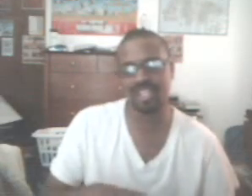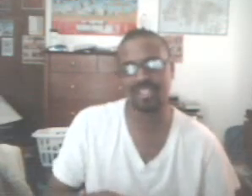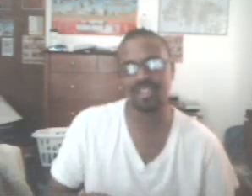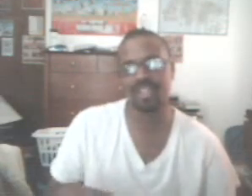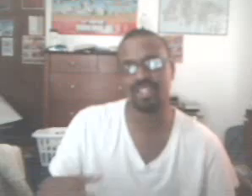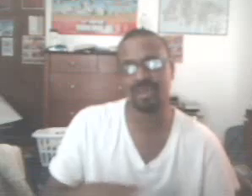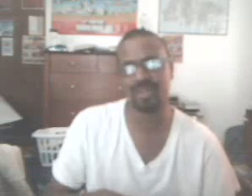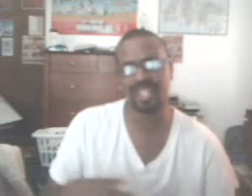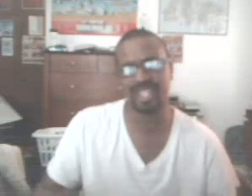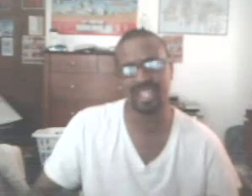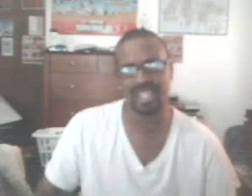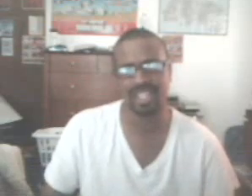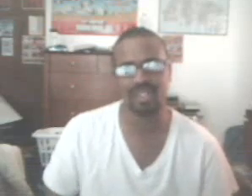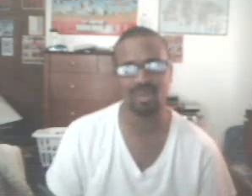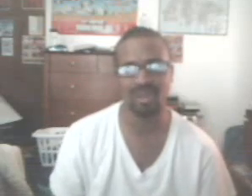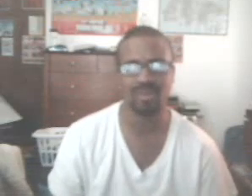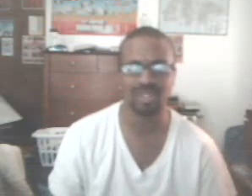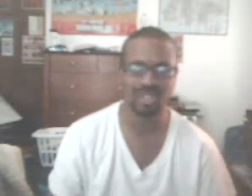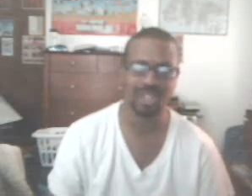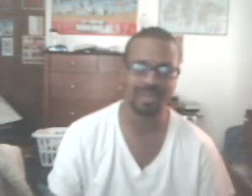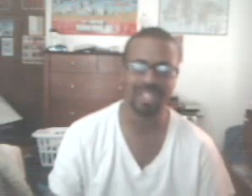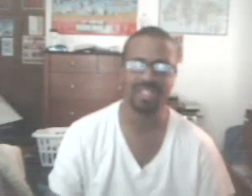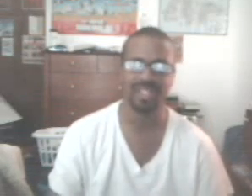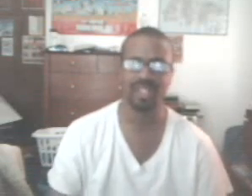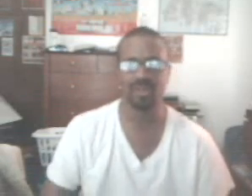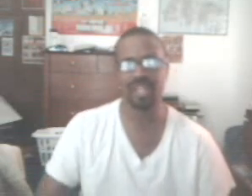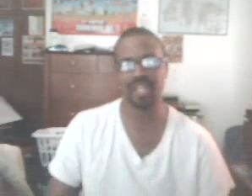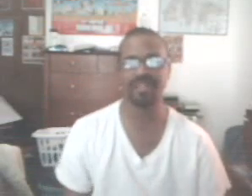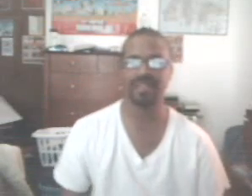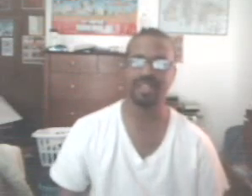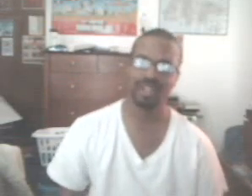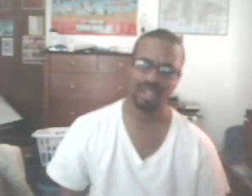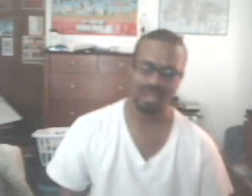case Jeopardy get a new host, you know what I mean? Okay?